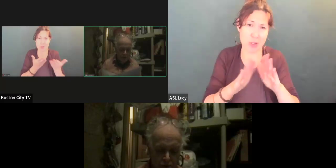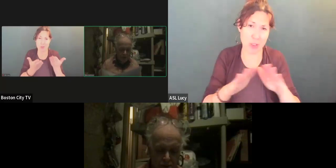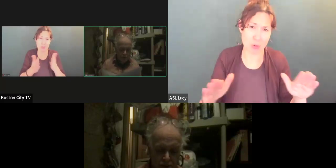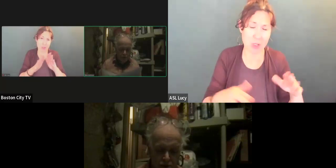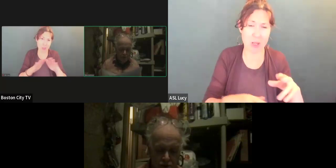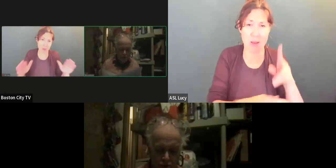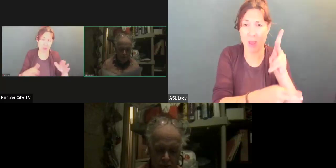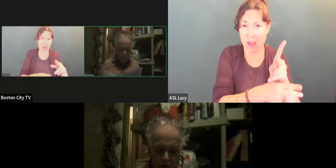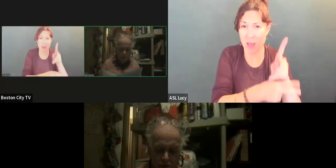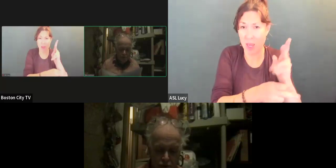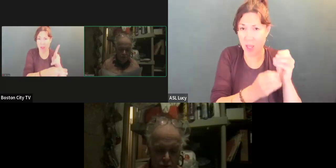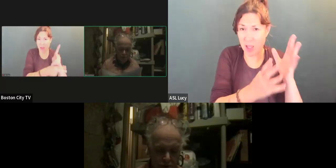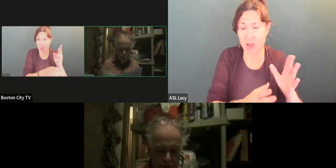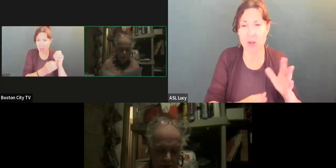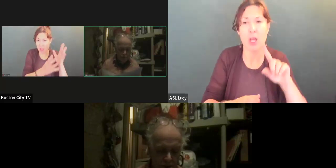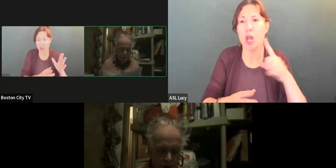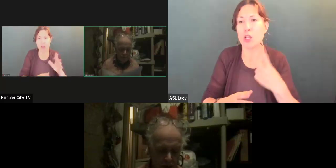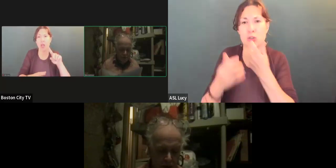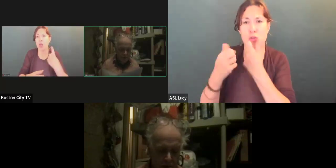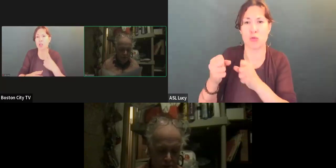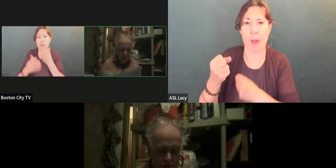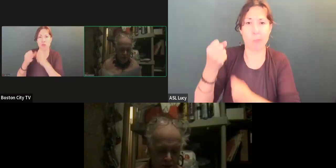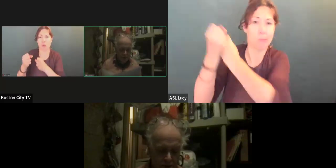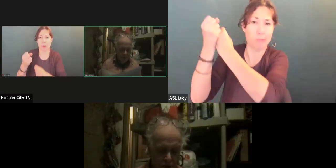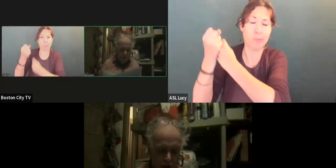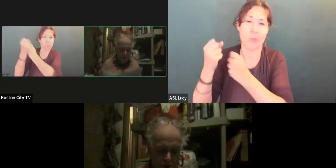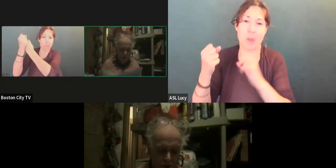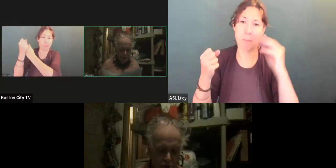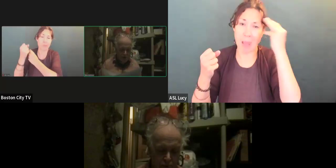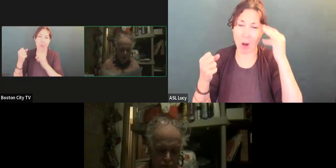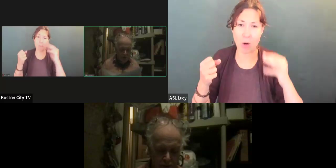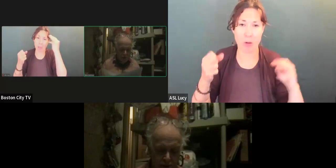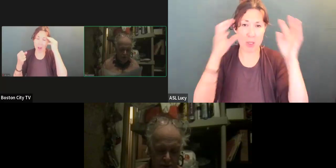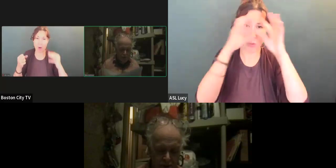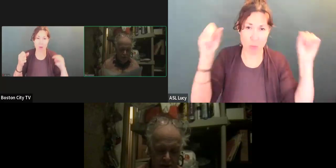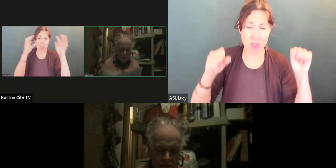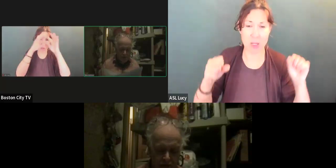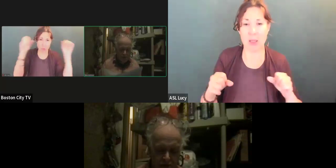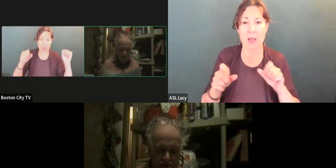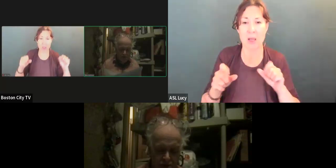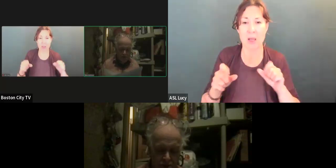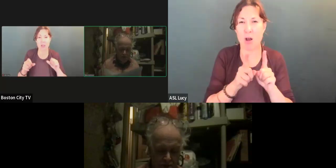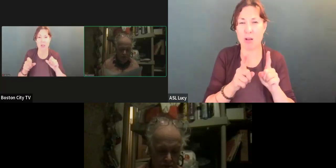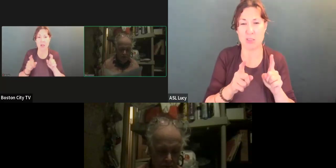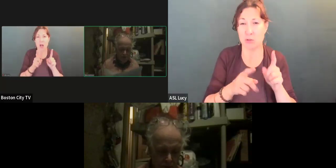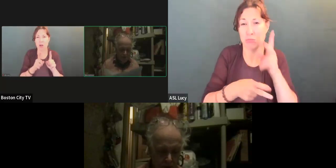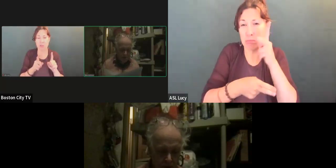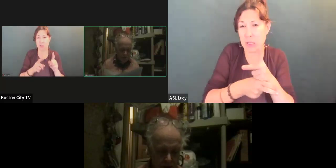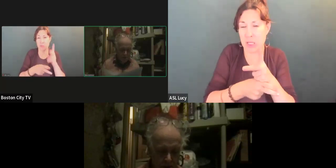the reputations of the mayor and superintendents and protect the toxic, corrupt, racist, and an ineffective